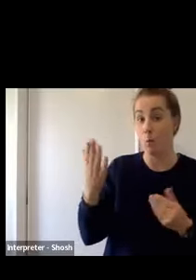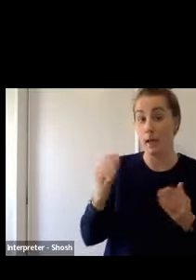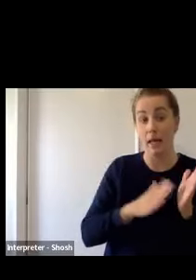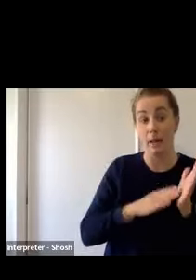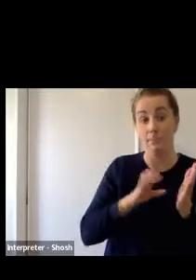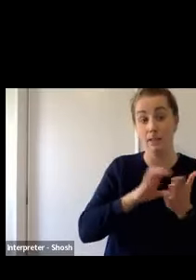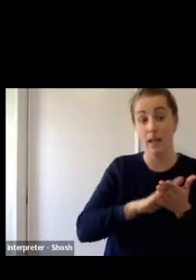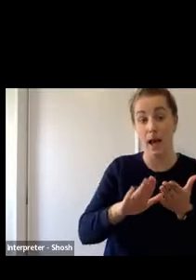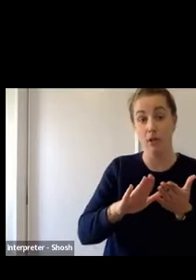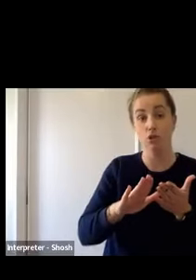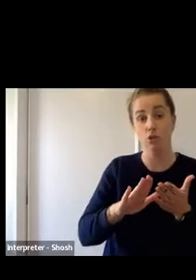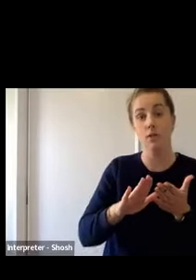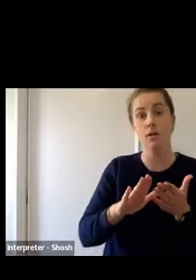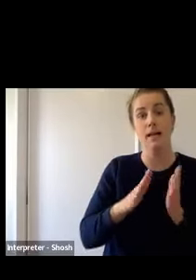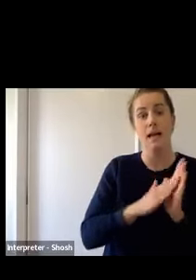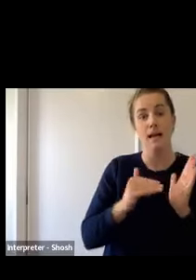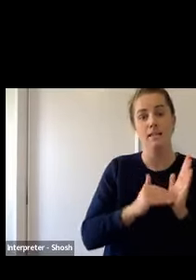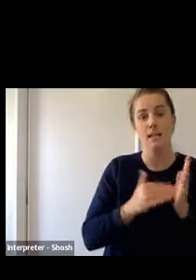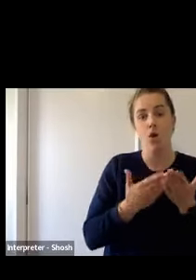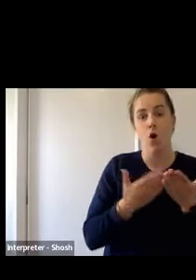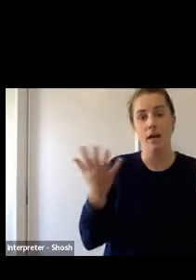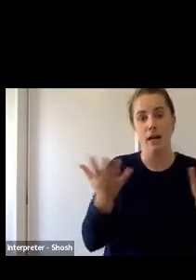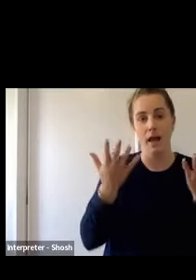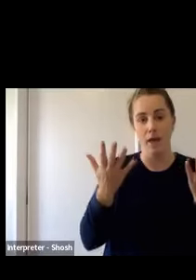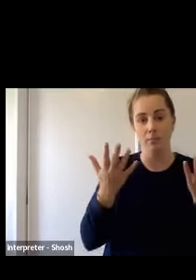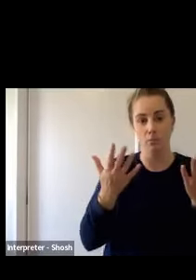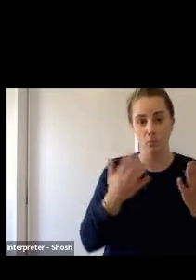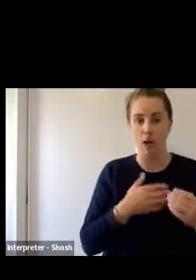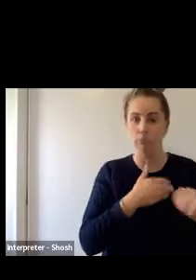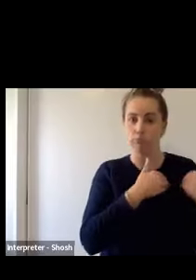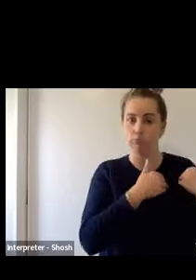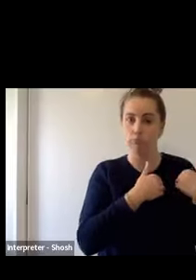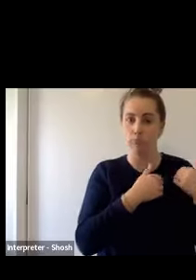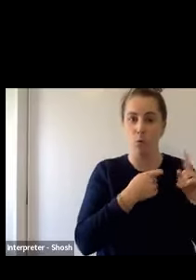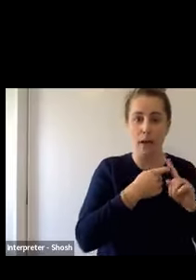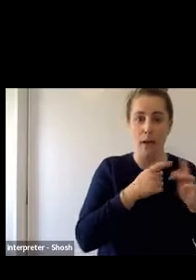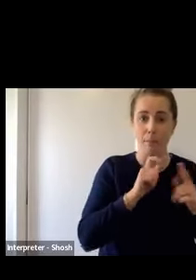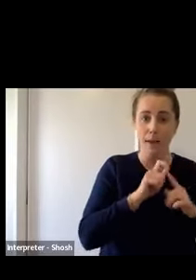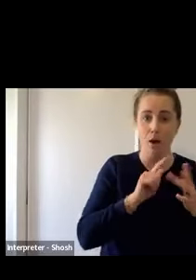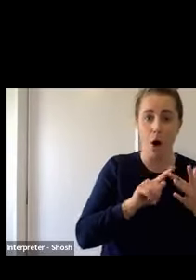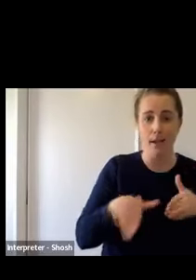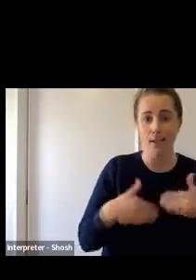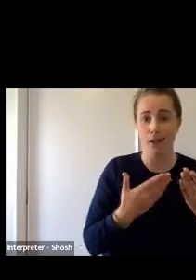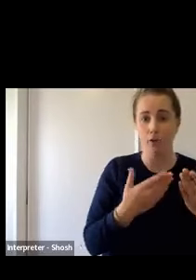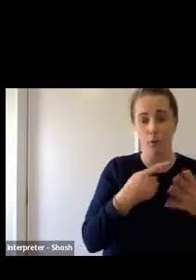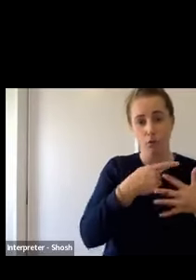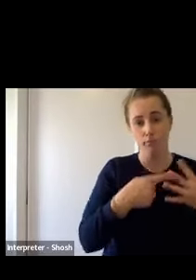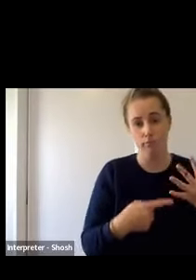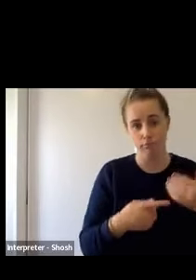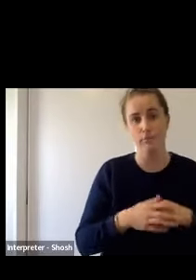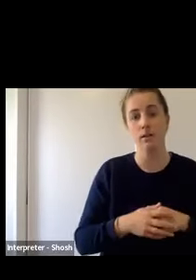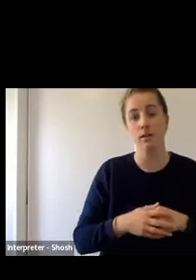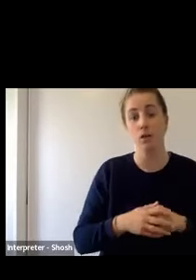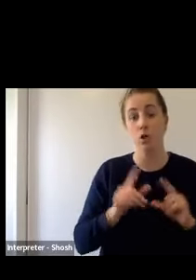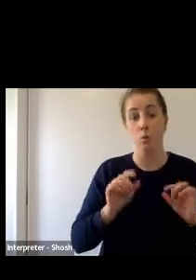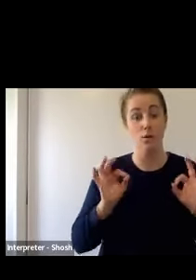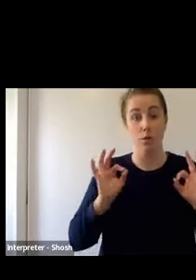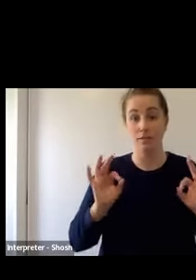via NZ On Air, and we are accountable to NZ On Air in terms of KPIs, deliverables, etc. And we do fantastic